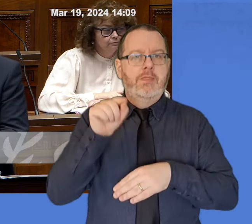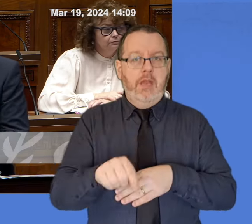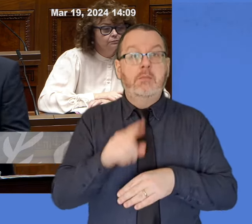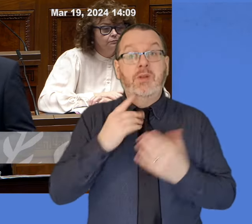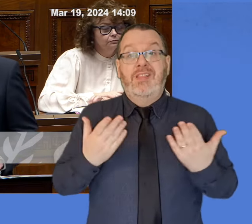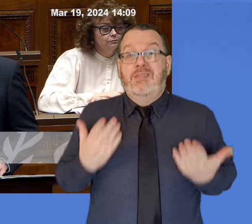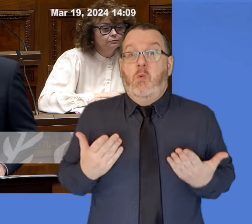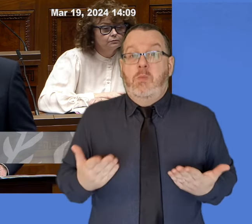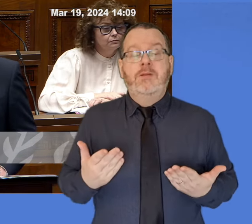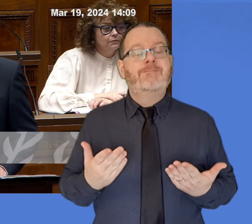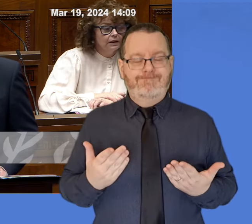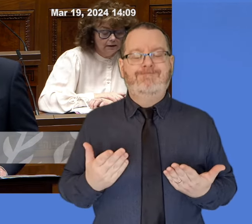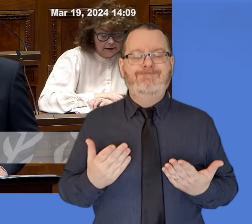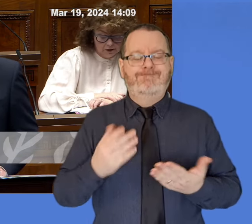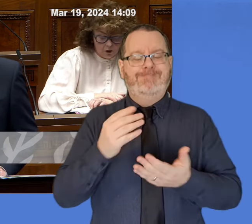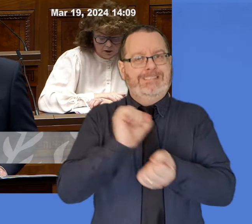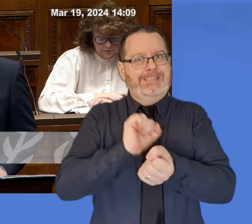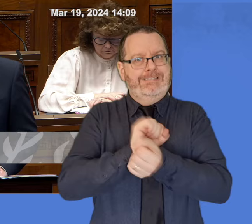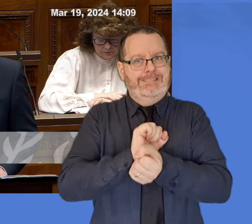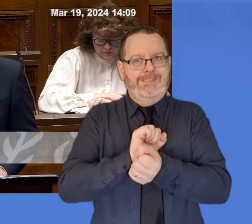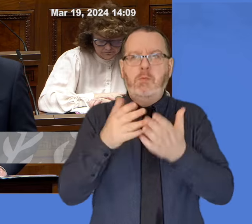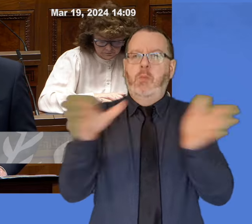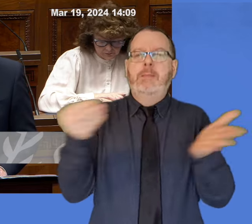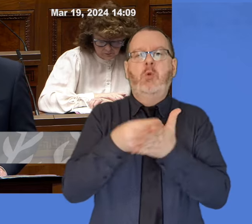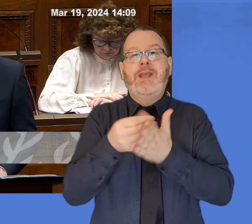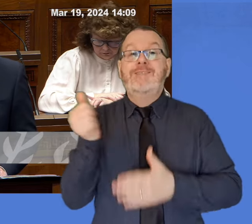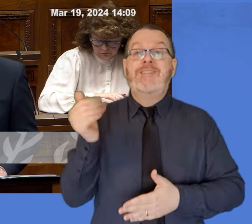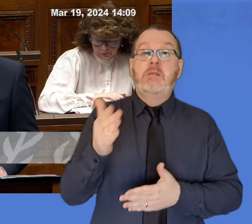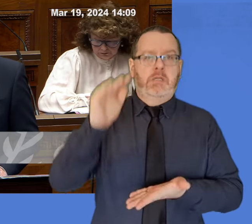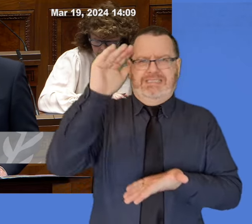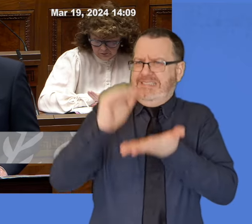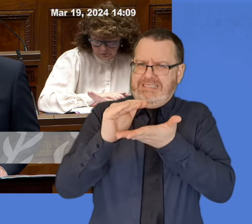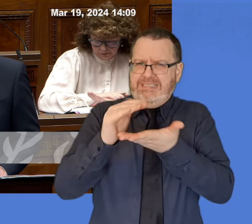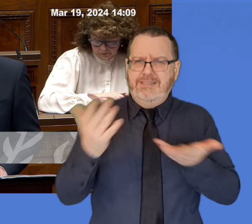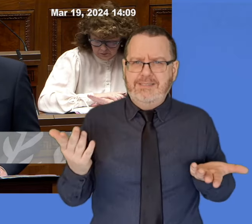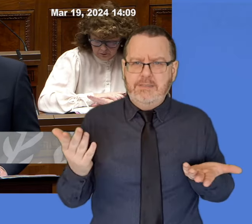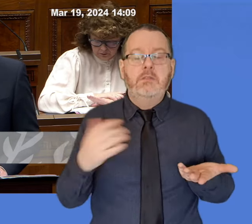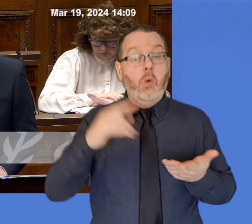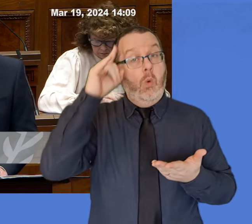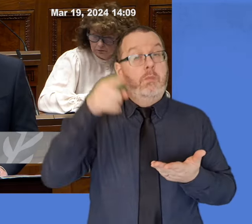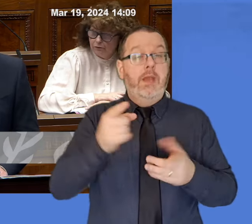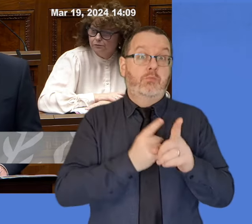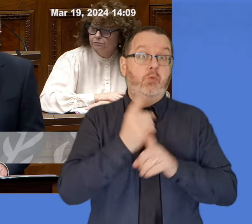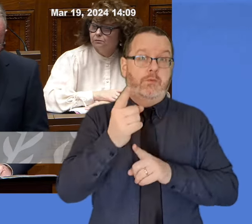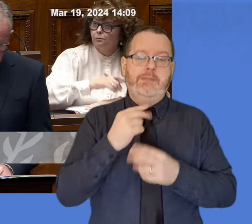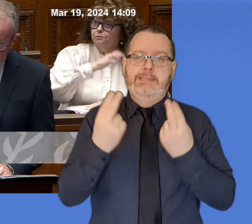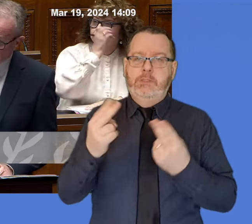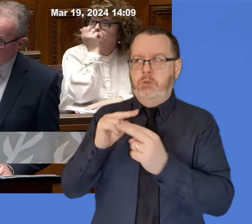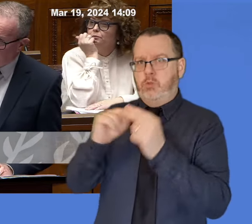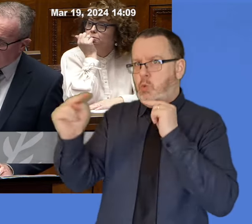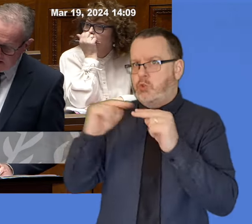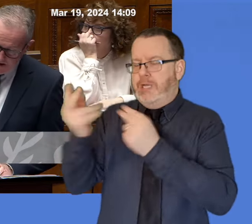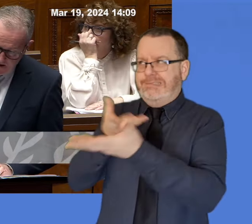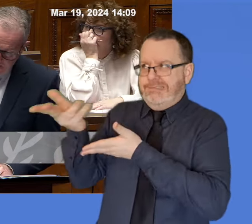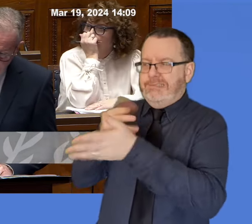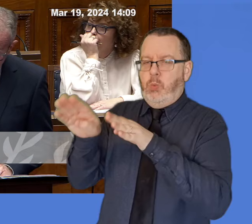very limited and constrained financial public finances situation. I hope that improves as our negotiations with the Treasury